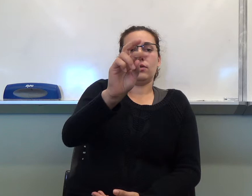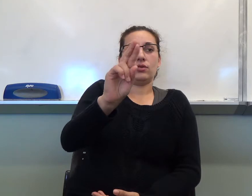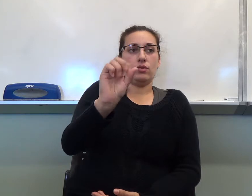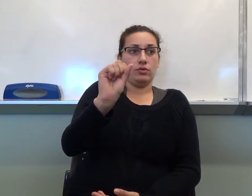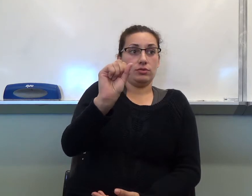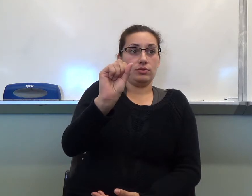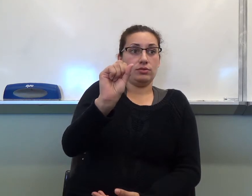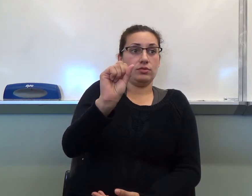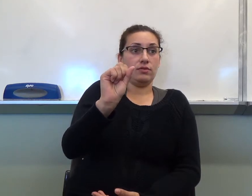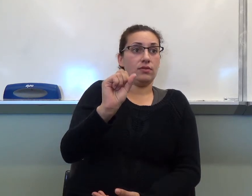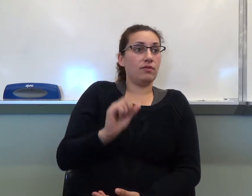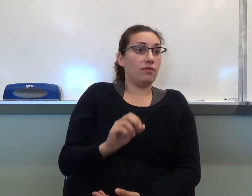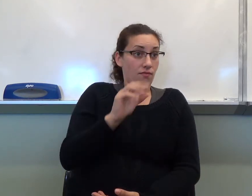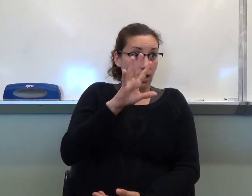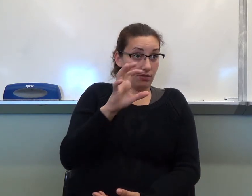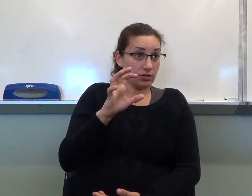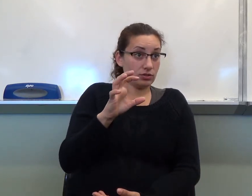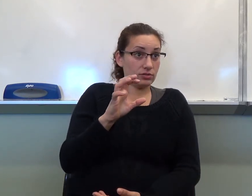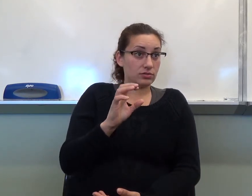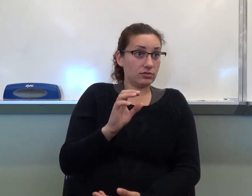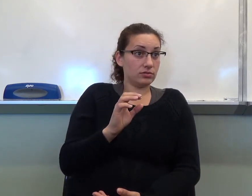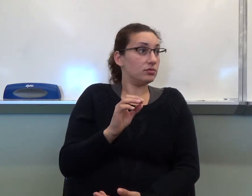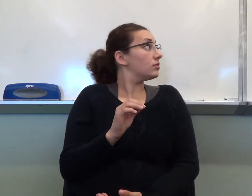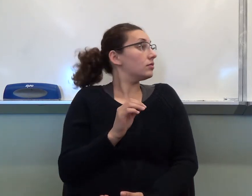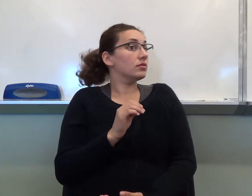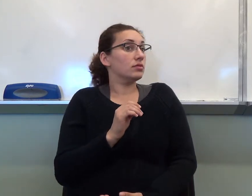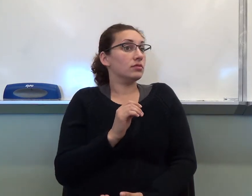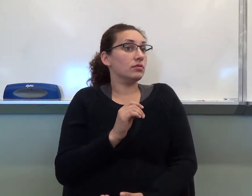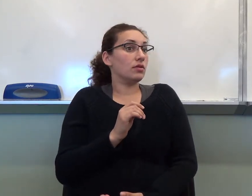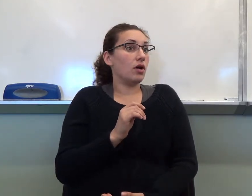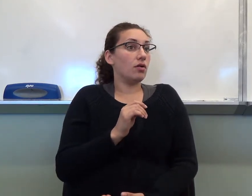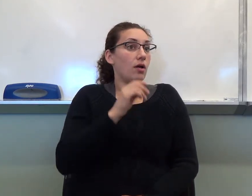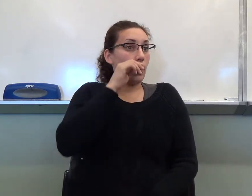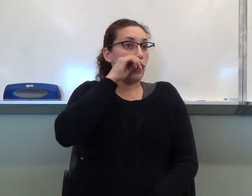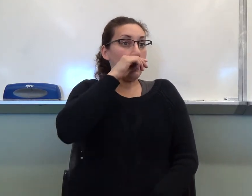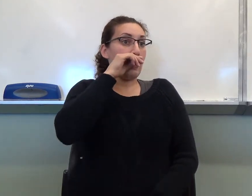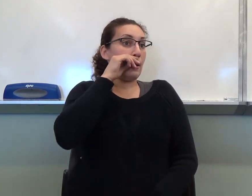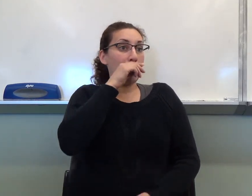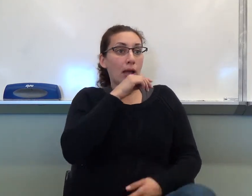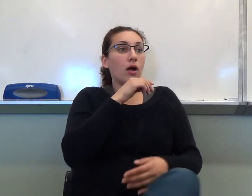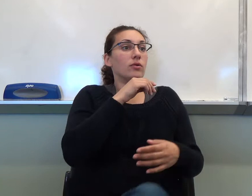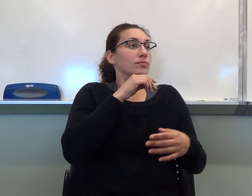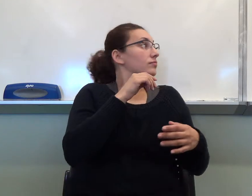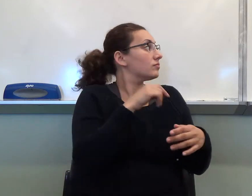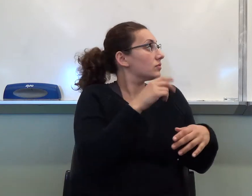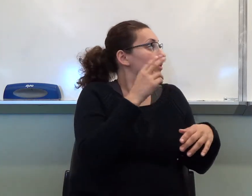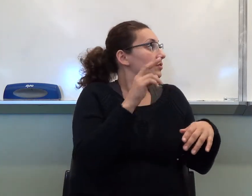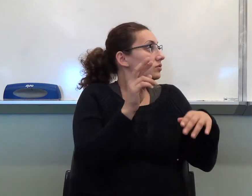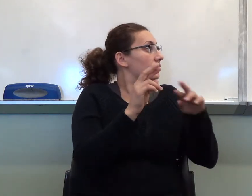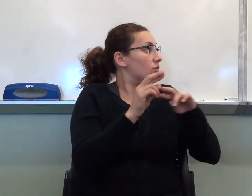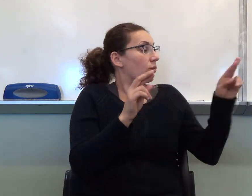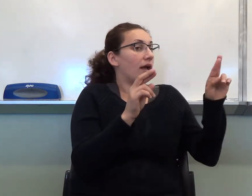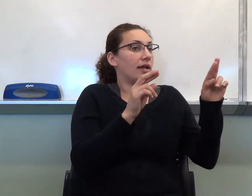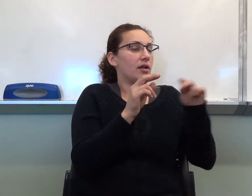milliliters. Milliliters is way over here. Boing, boing, boing. Again, 3 to the right. So you take